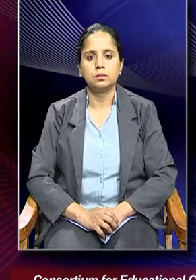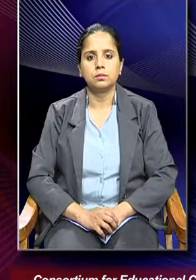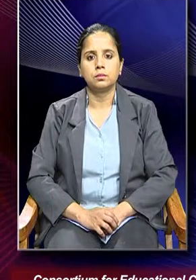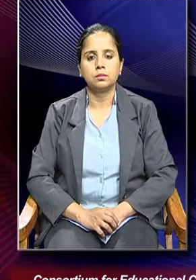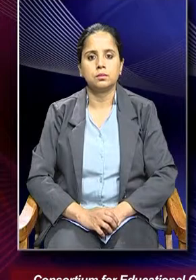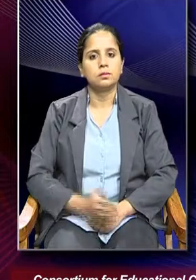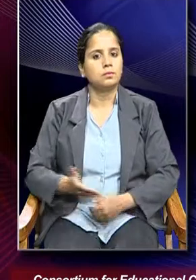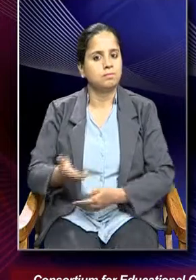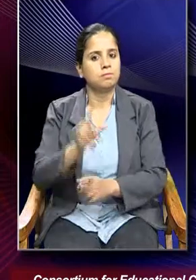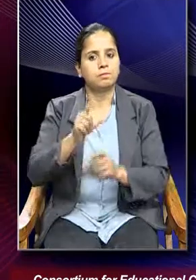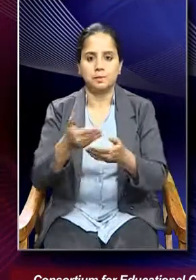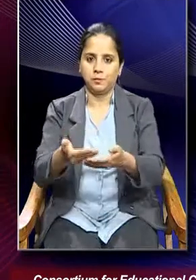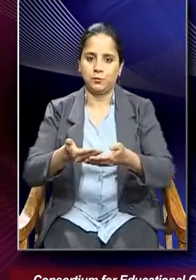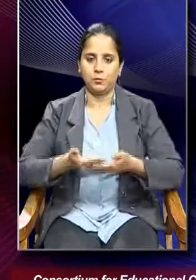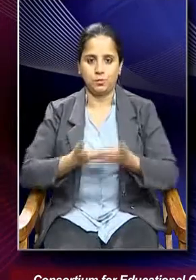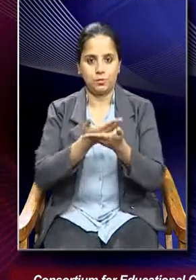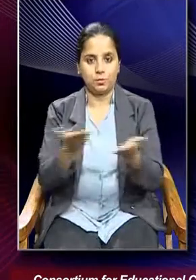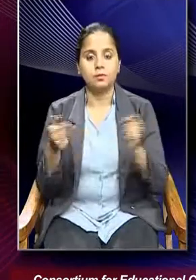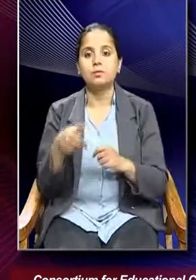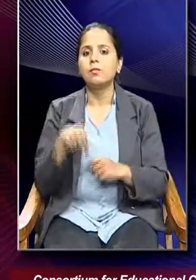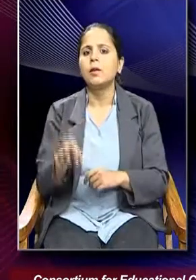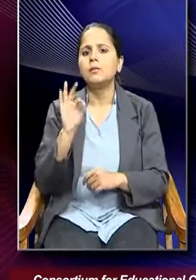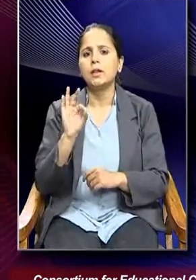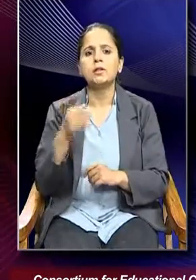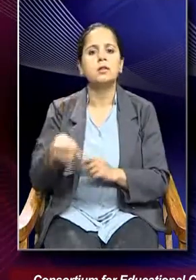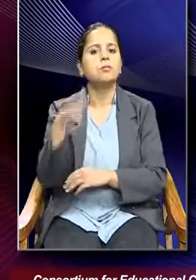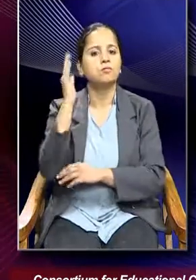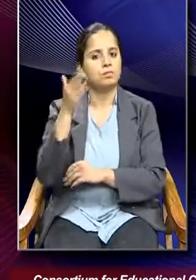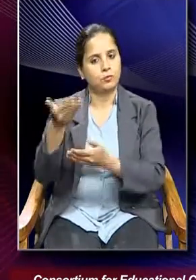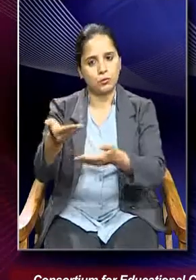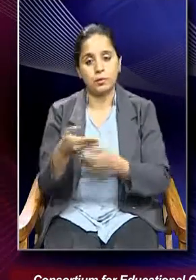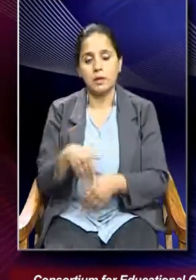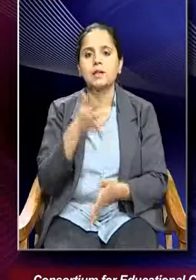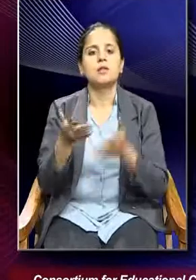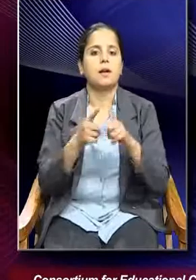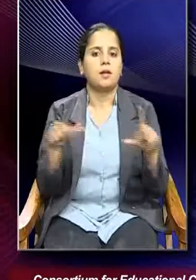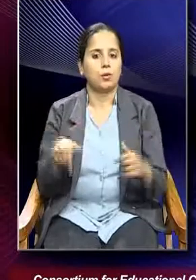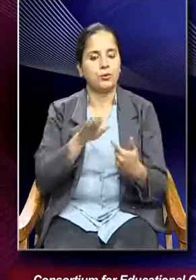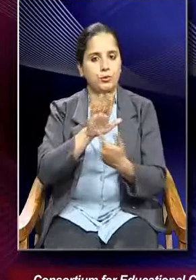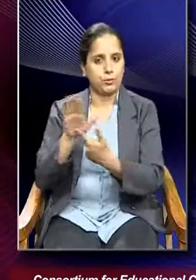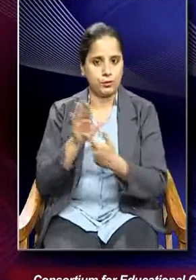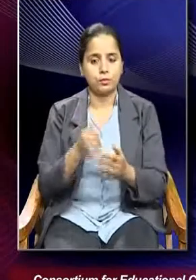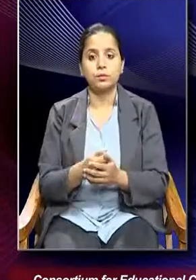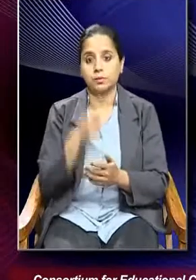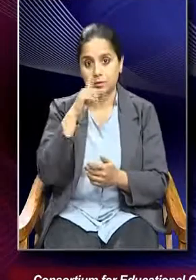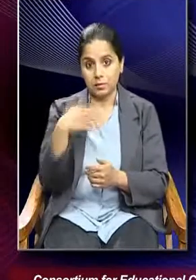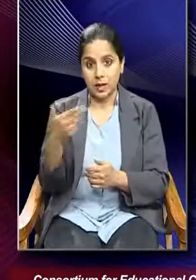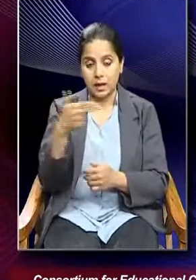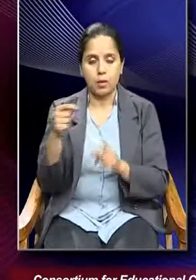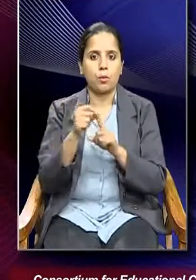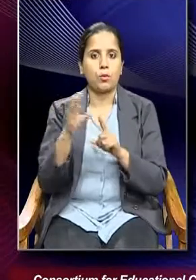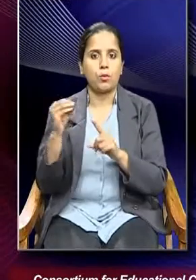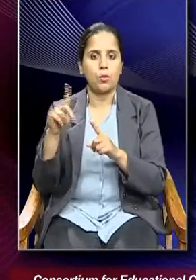Very warm greetings, everyone. Welcome to the special lecture series of sign language. I'm Dr. Pooja